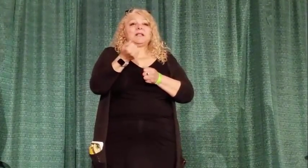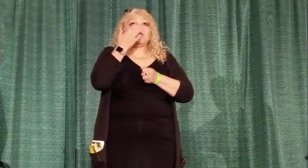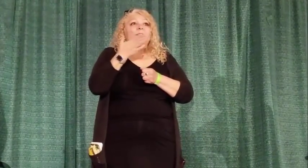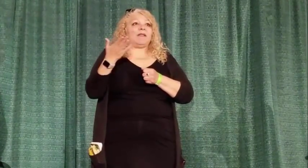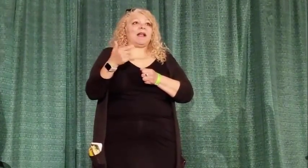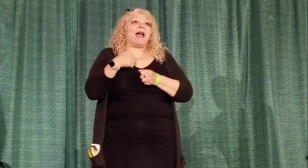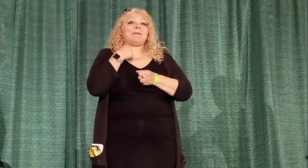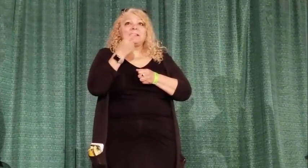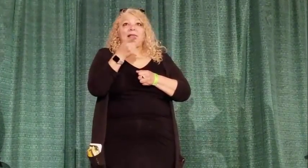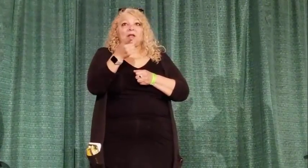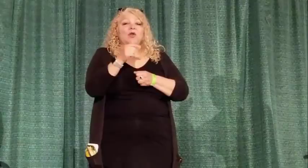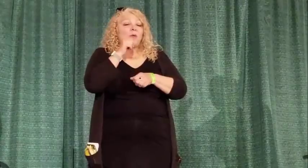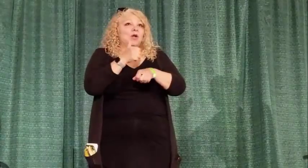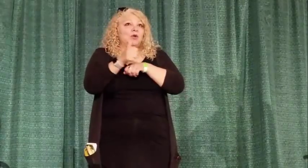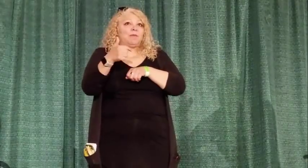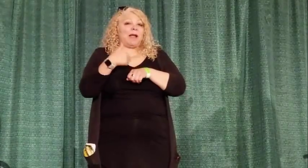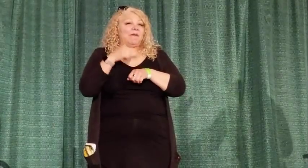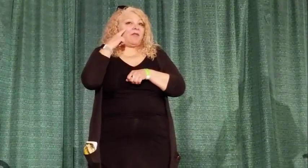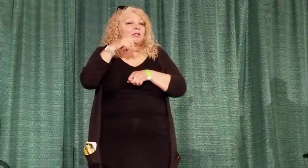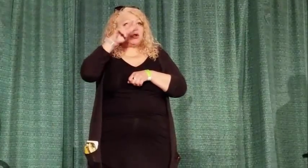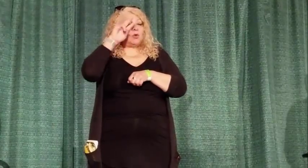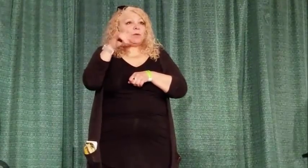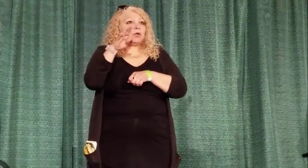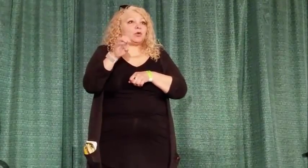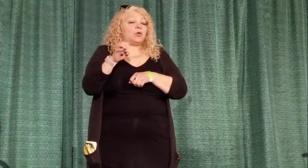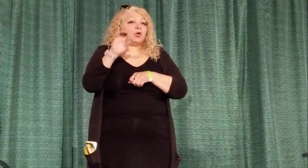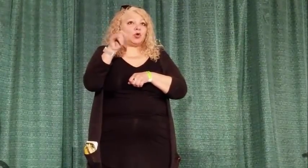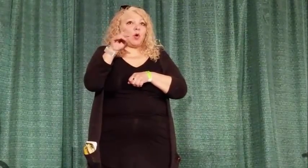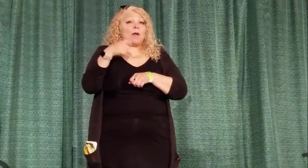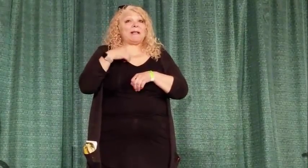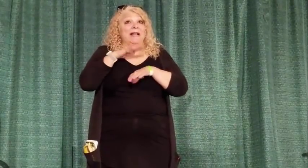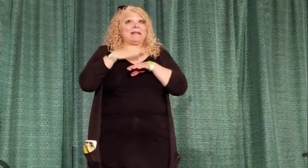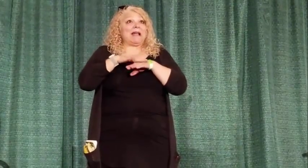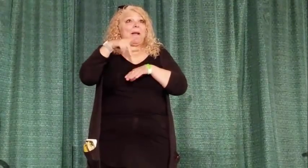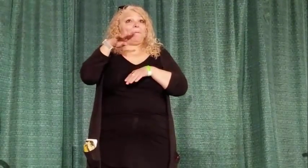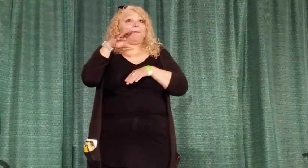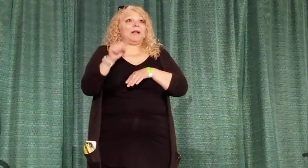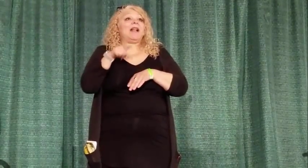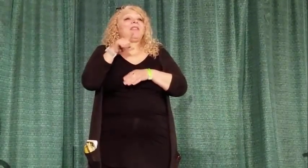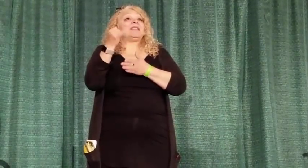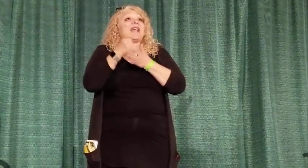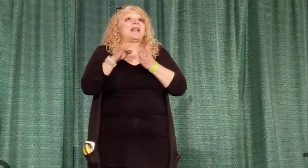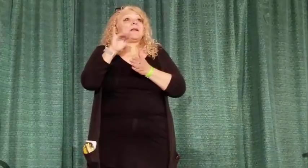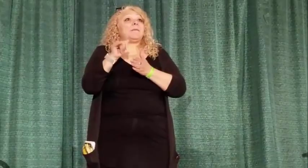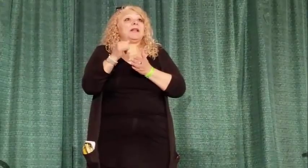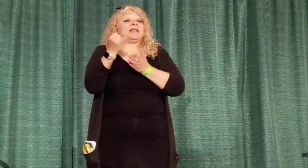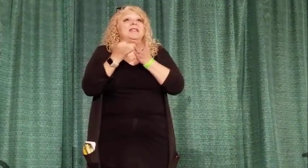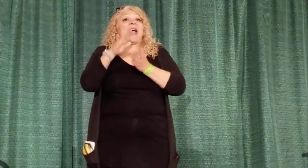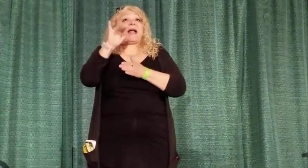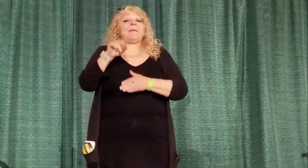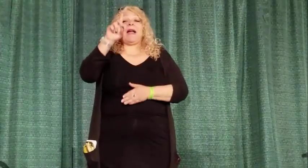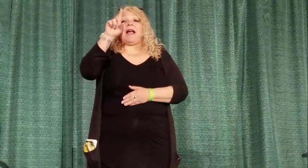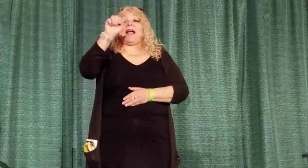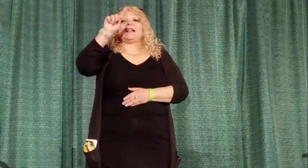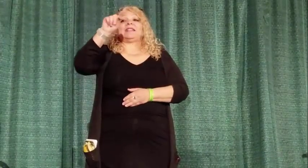not telling you this now, so you don't blame me for the stupid joke, because it says on public television, this diet's been designed by Darth Vader.